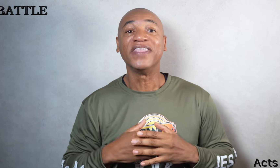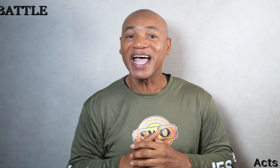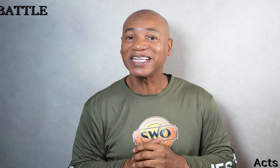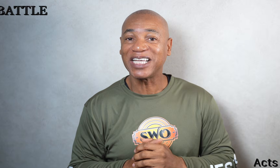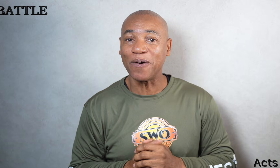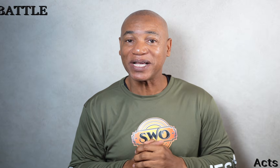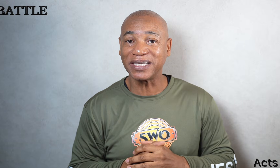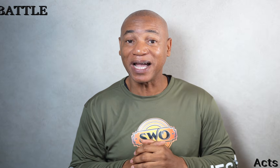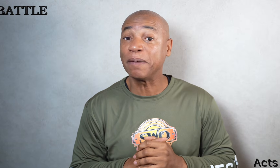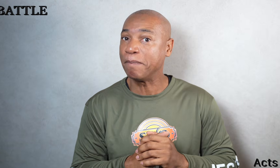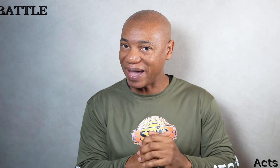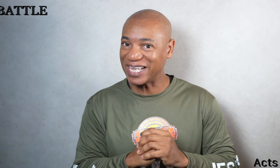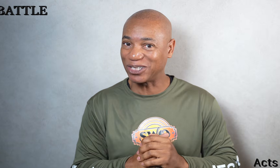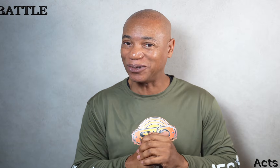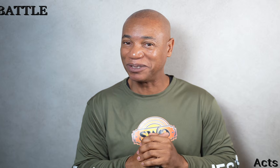That is how I sign battle.